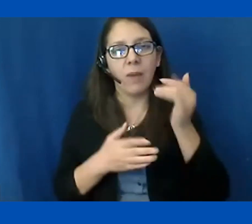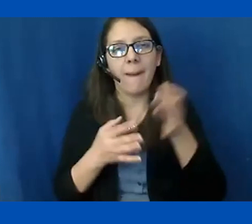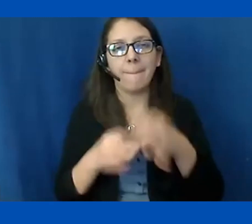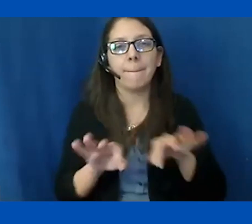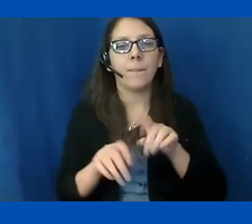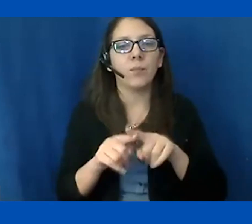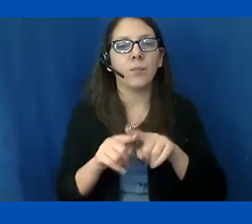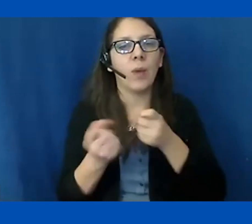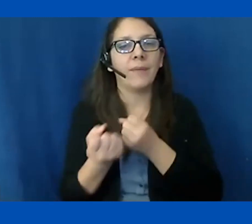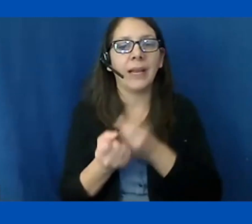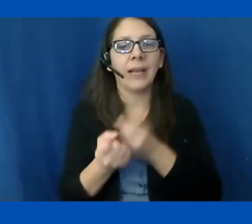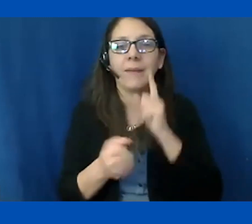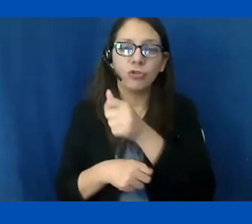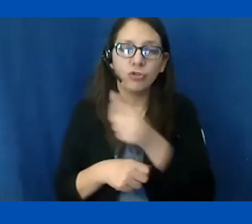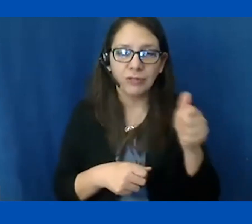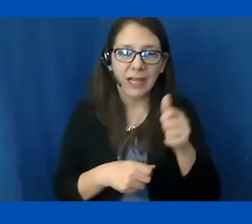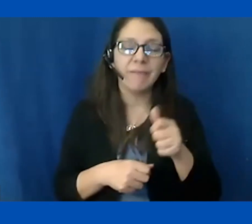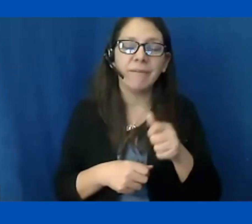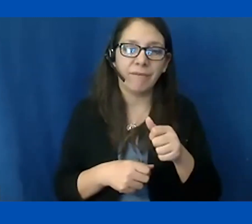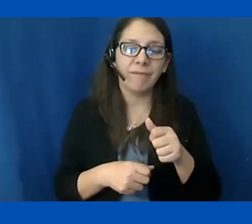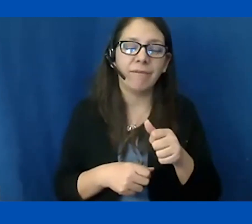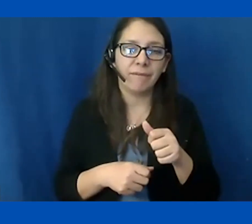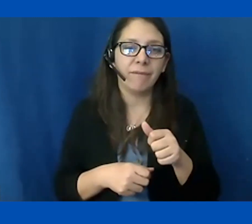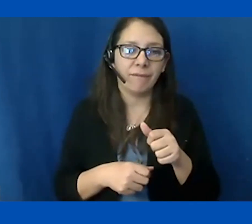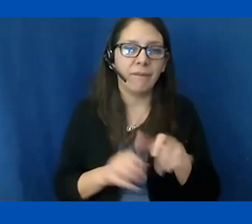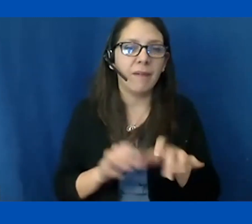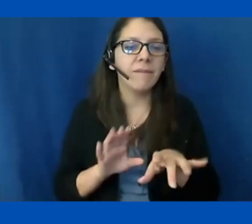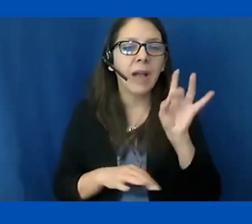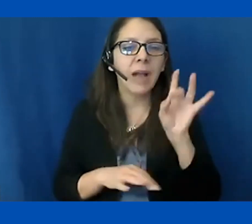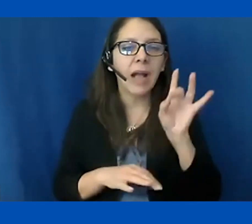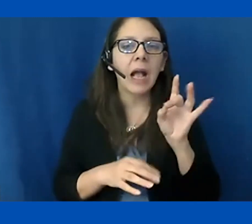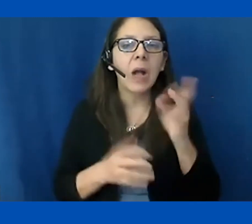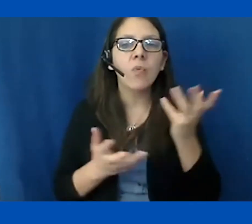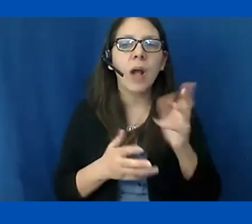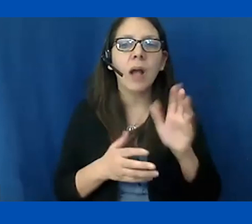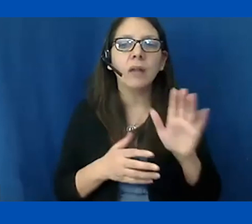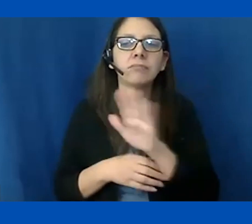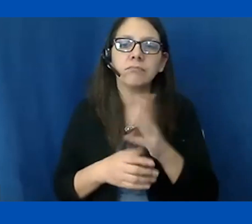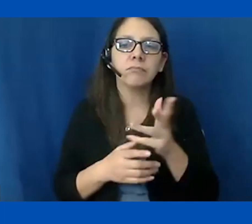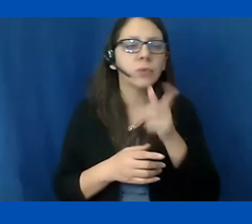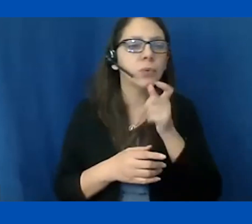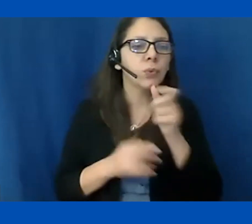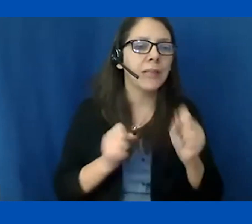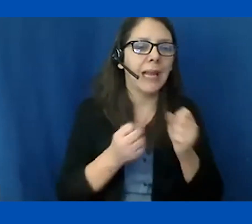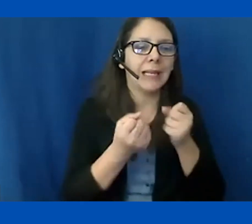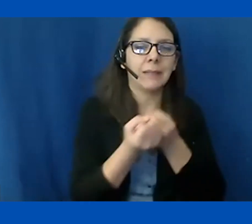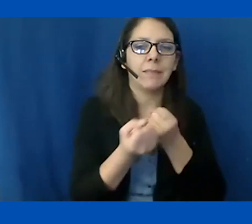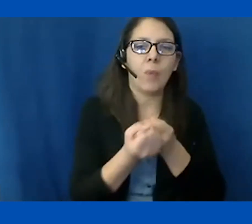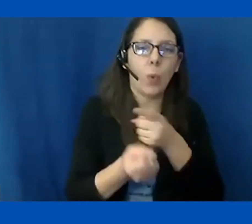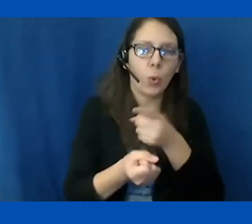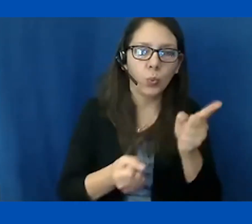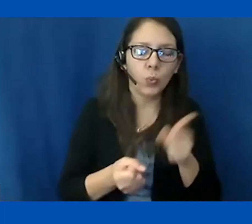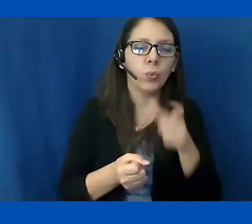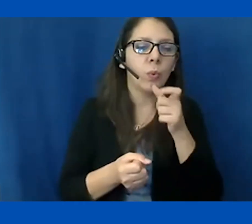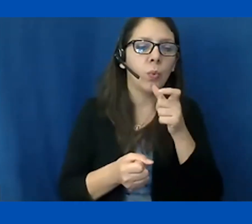said, um just find that support system, and like find that person who could give you the right